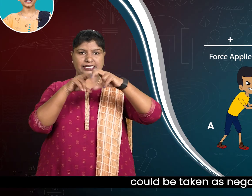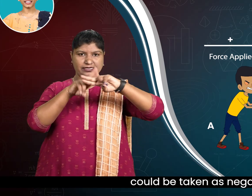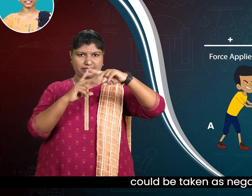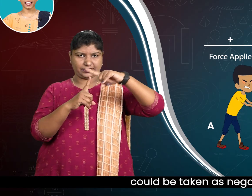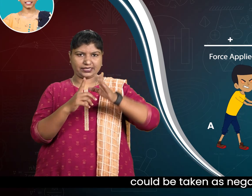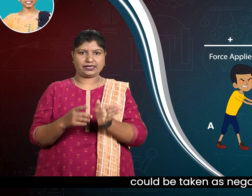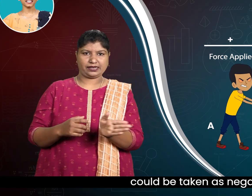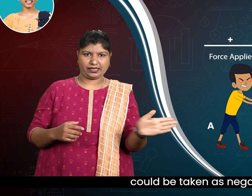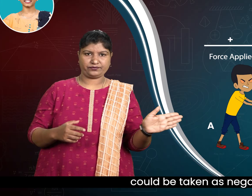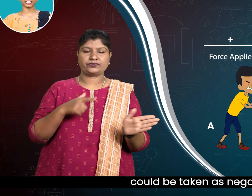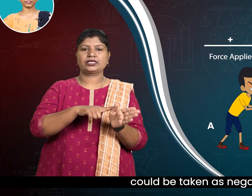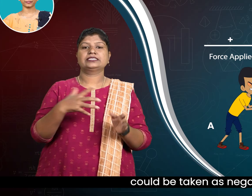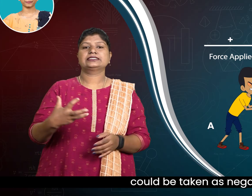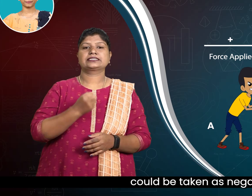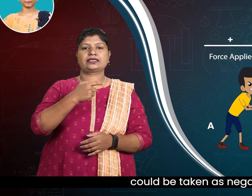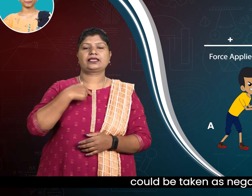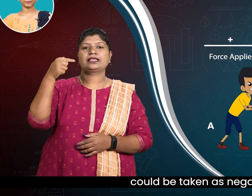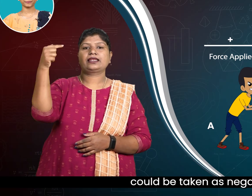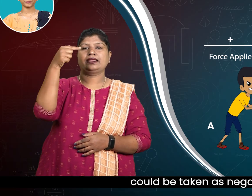could be taken as negative.